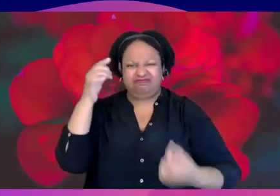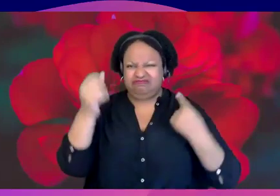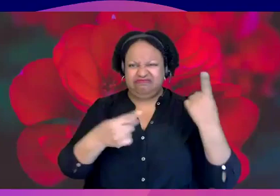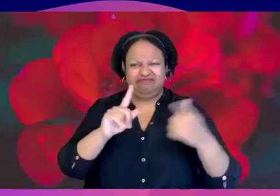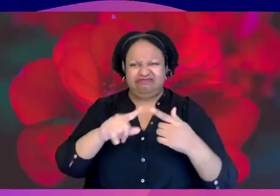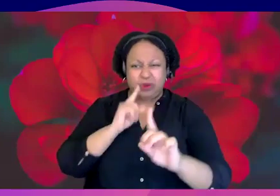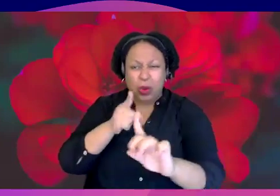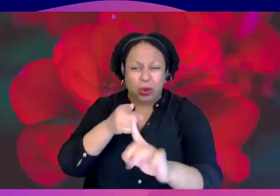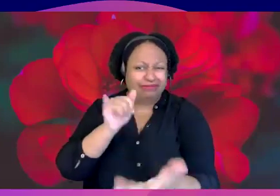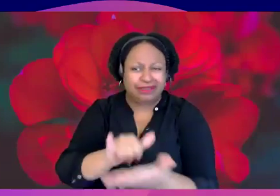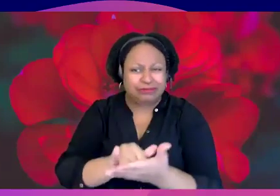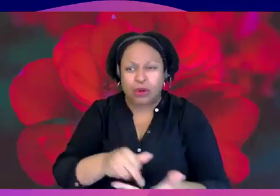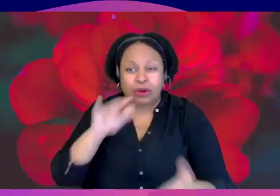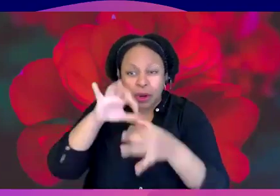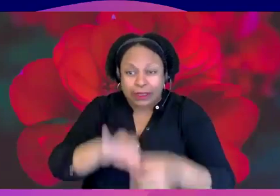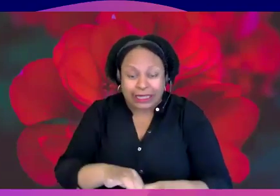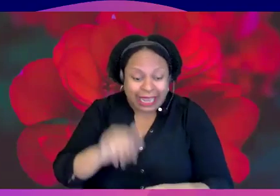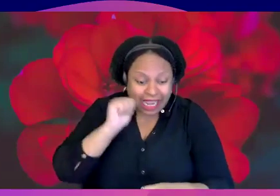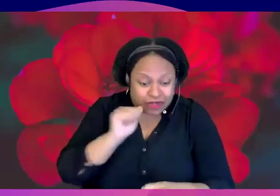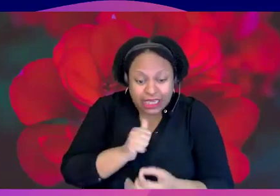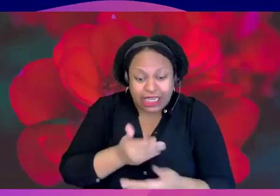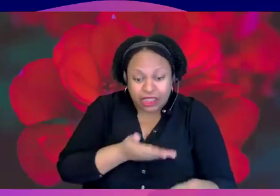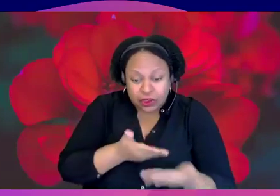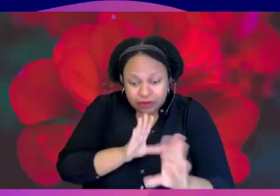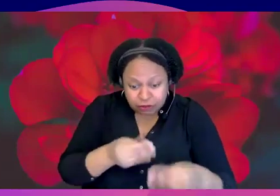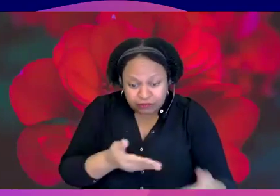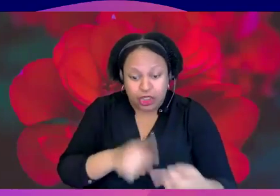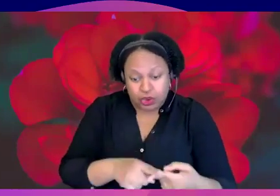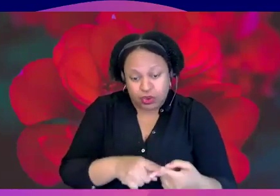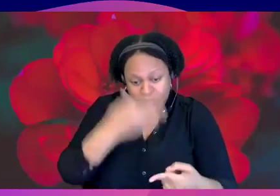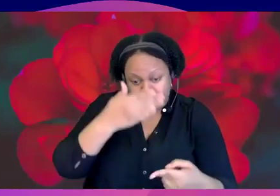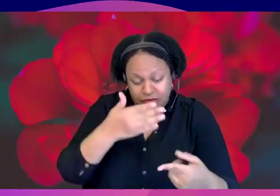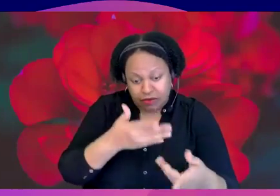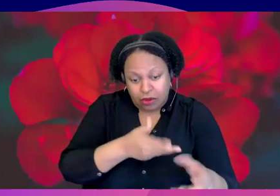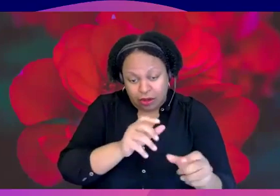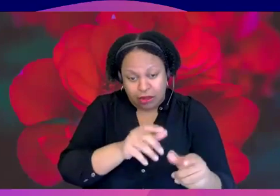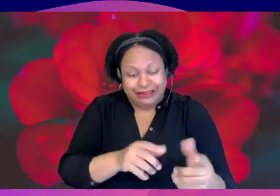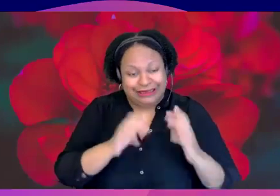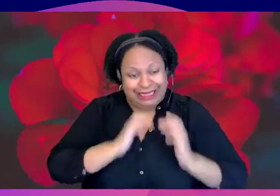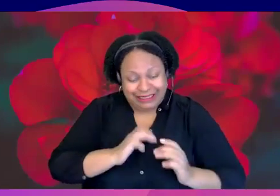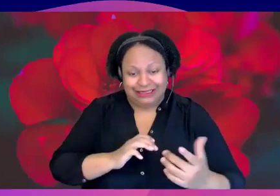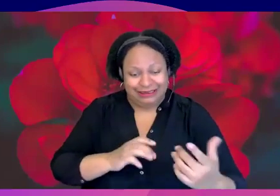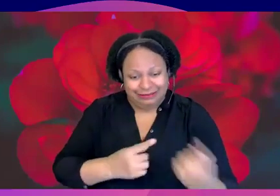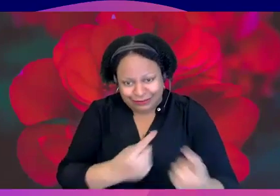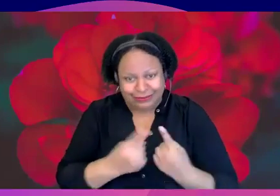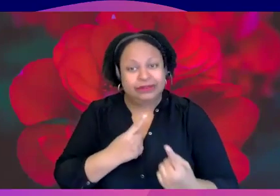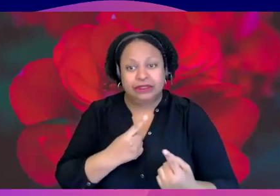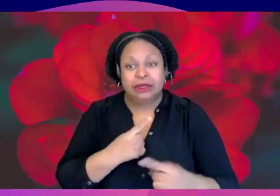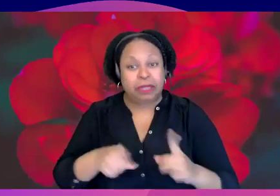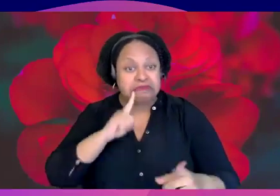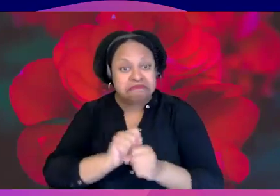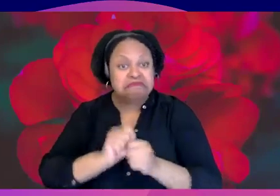unattainable and maybe unrelated to the everyday service work that's being done in these organizations. But it is happening.